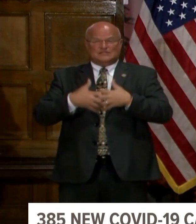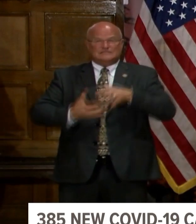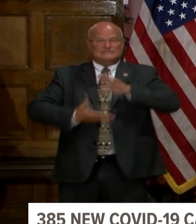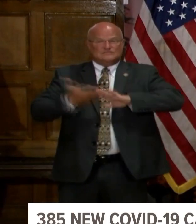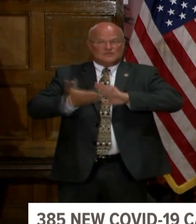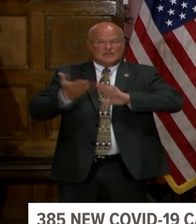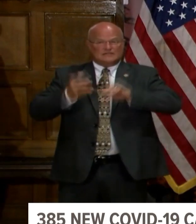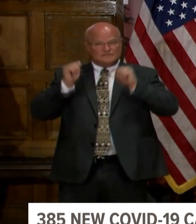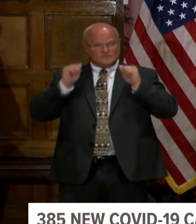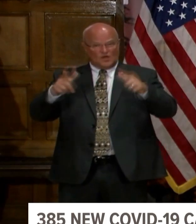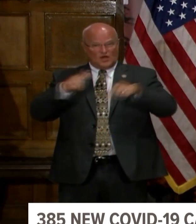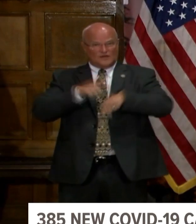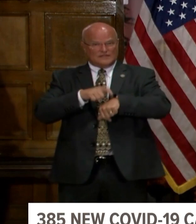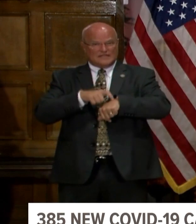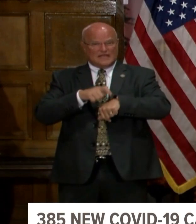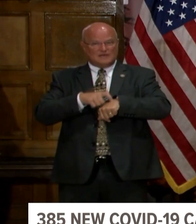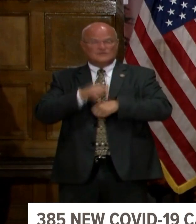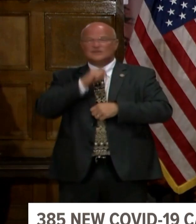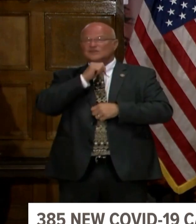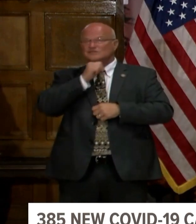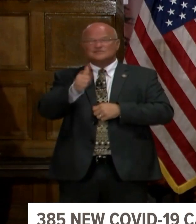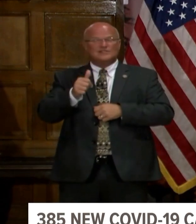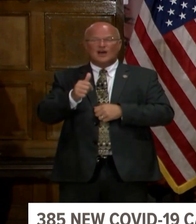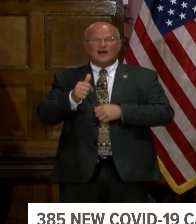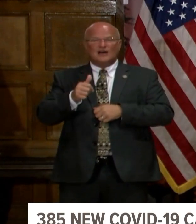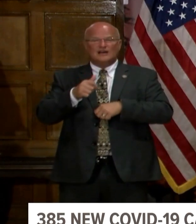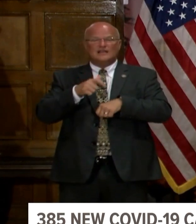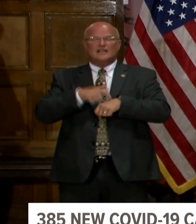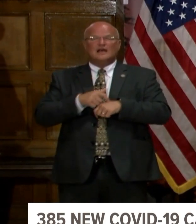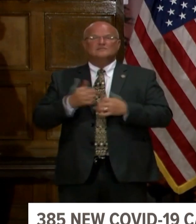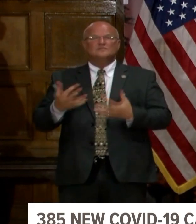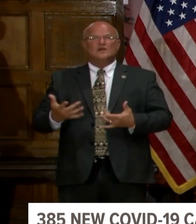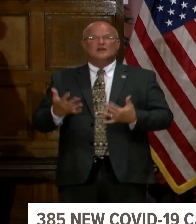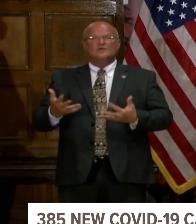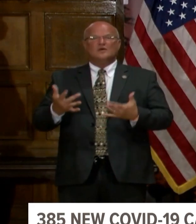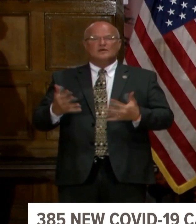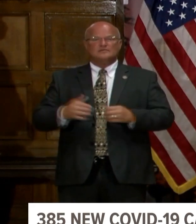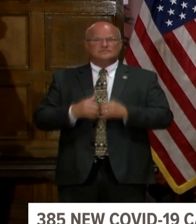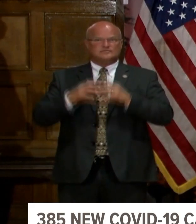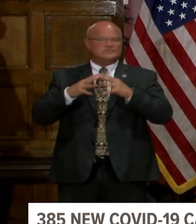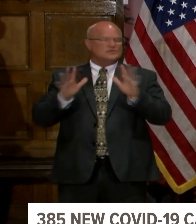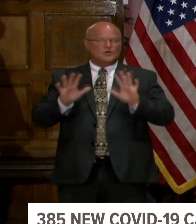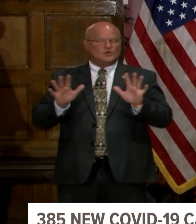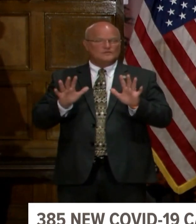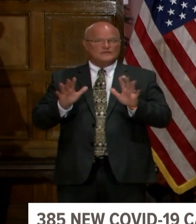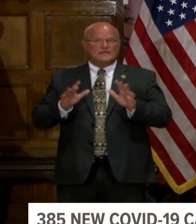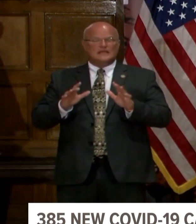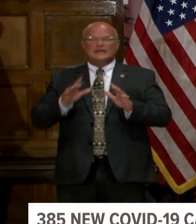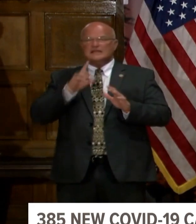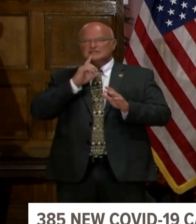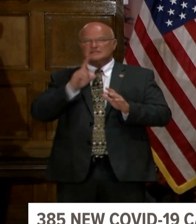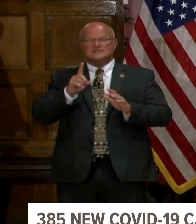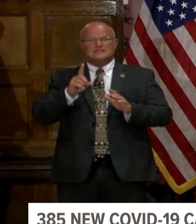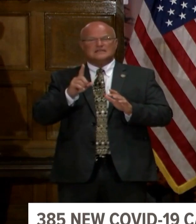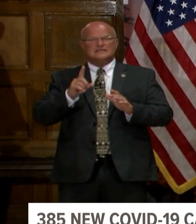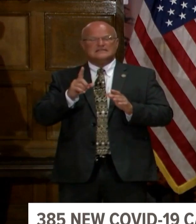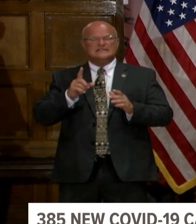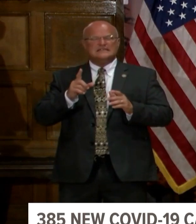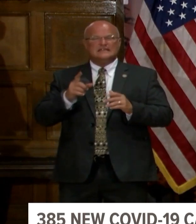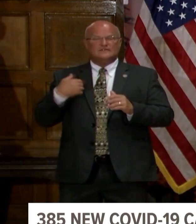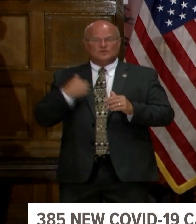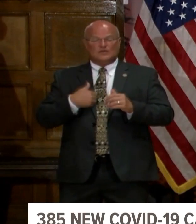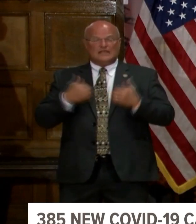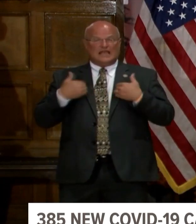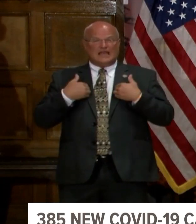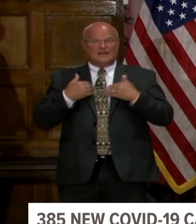running at all times, so there's not a lag time in getting everything up and running, and it's if you will, a pop-off valve for when we